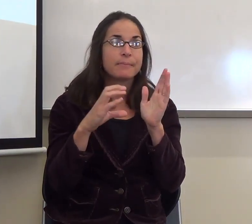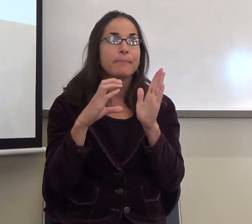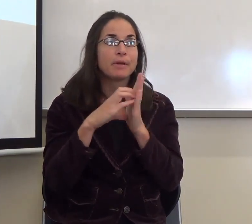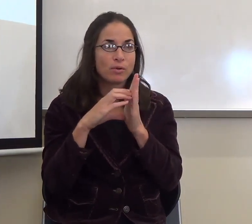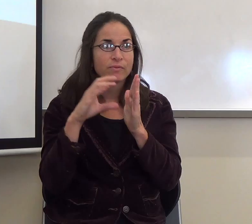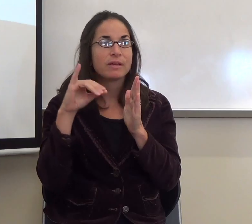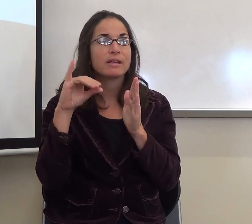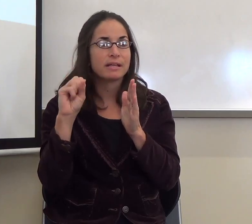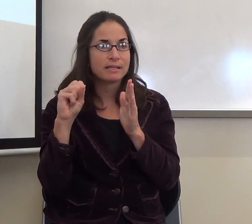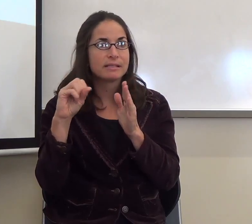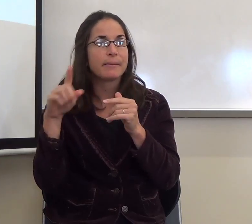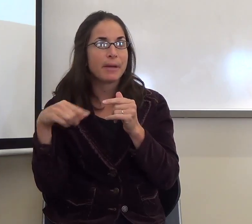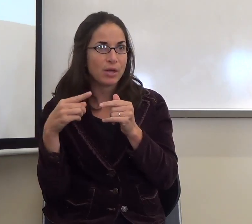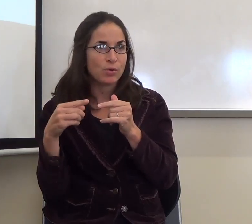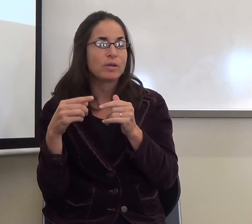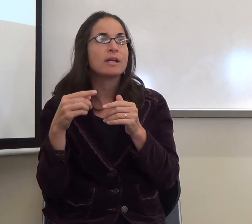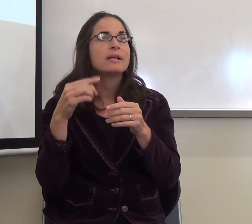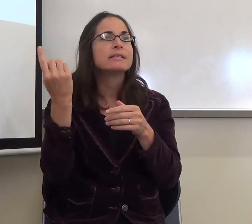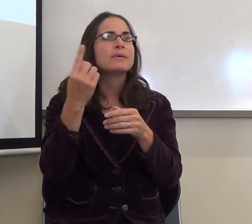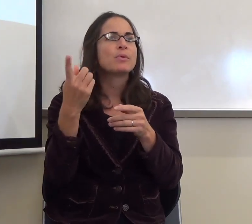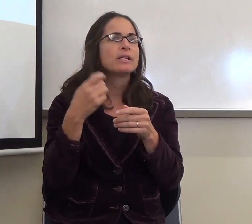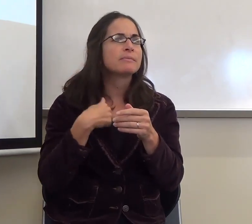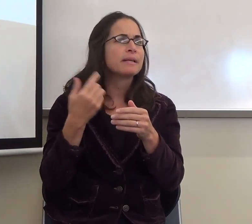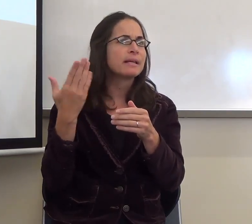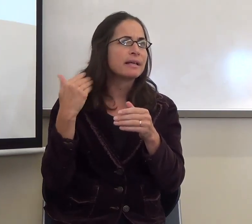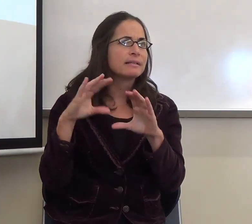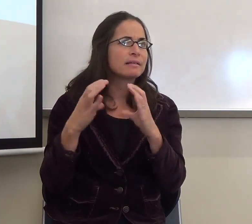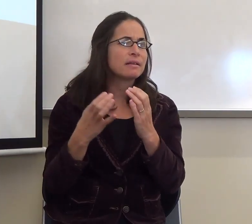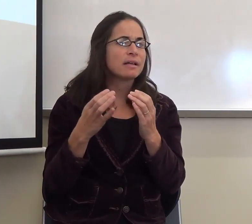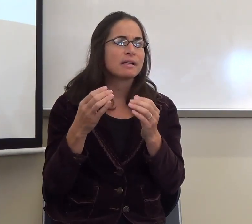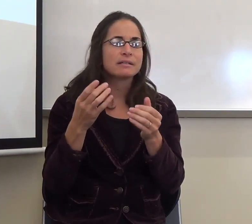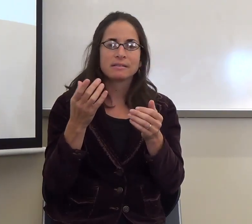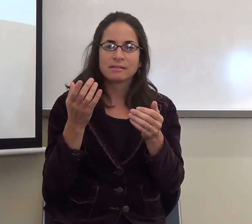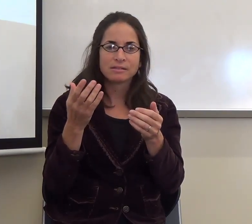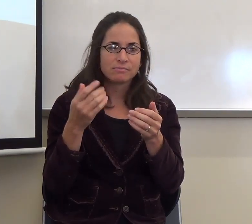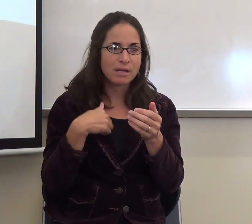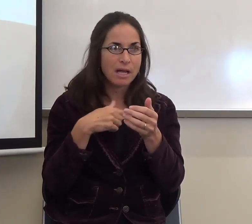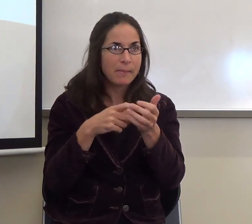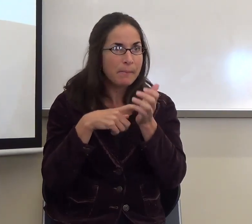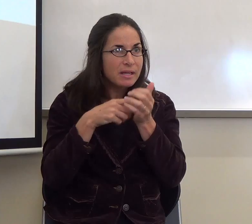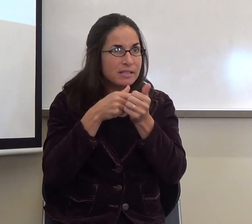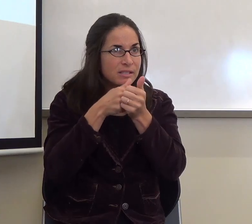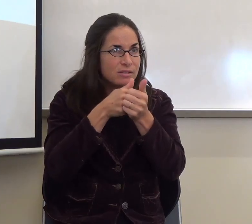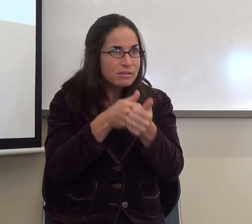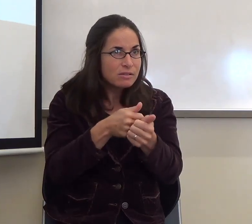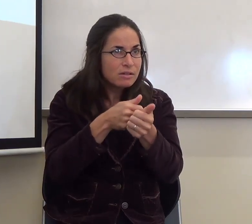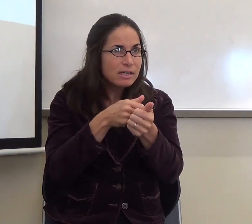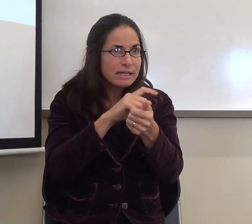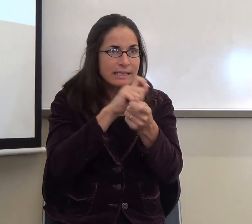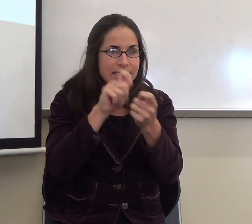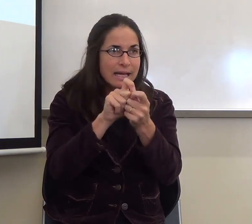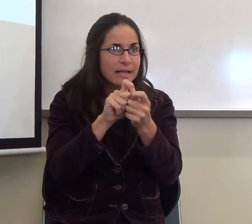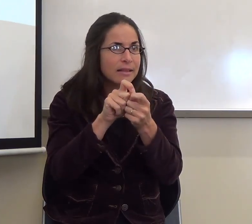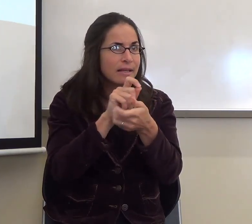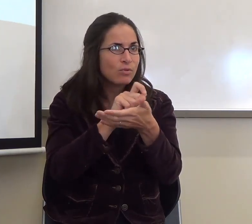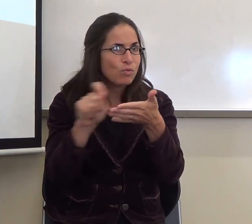Somebody asked me last hour, do I have to write this part of it out? No, you do not. And in fact, I